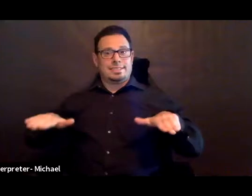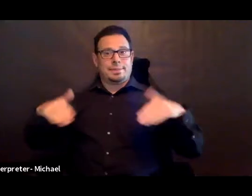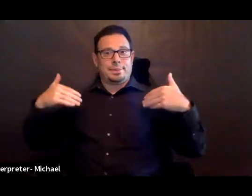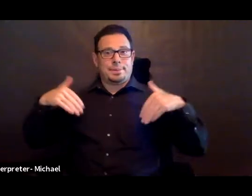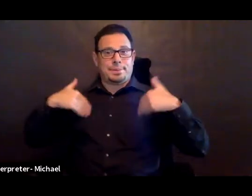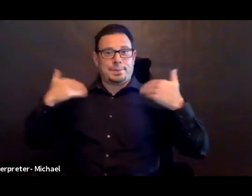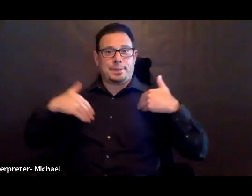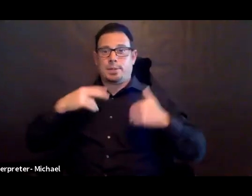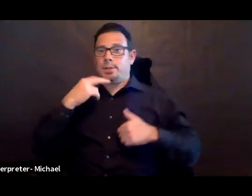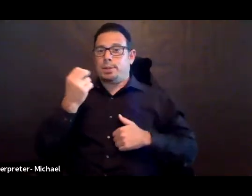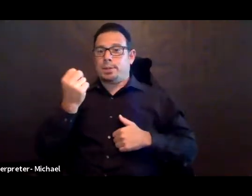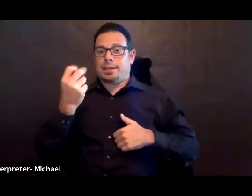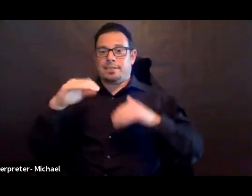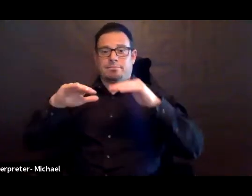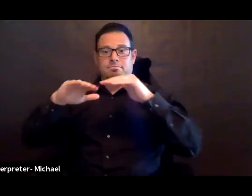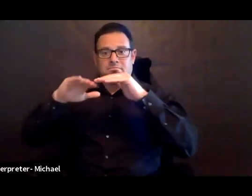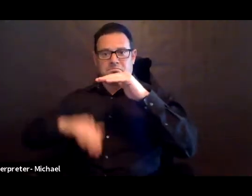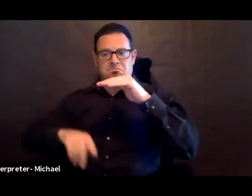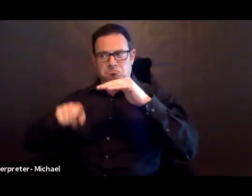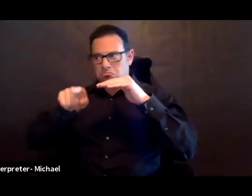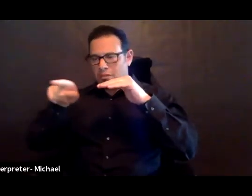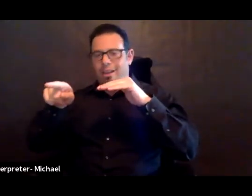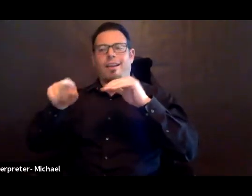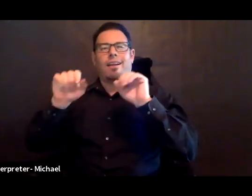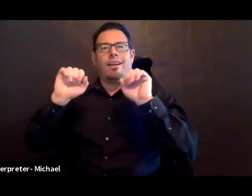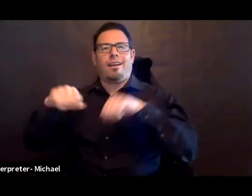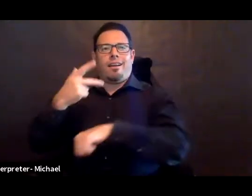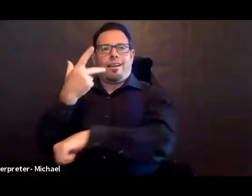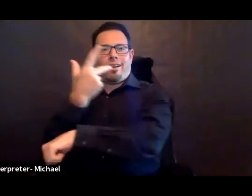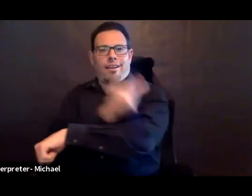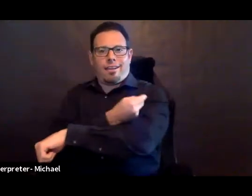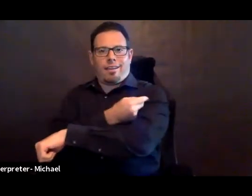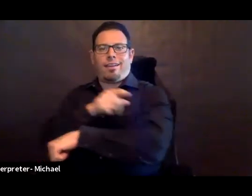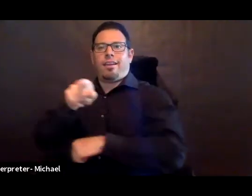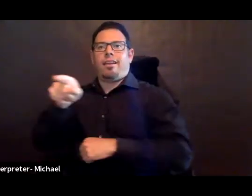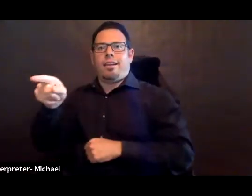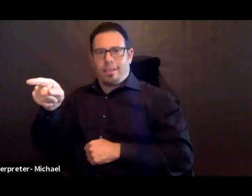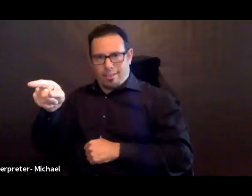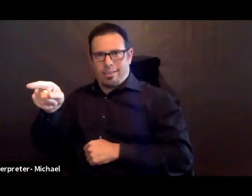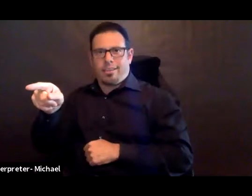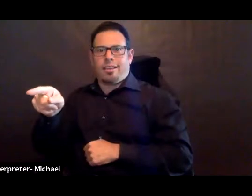wall, don't get sick because there's just not a lot of virus out there for them to catch.